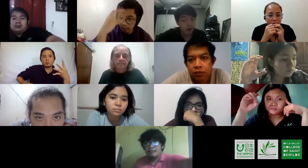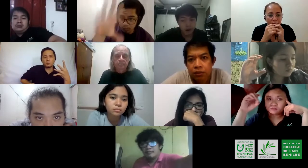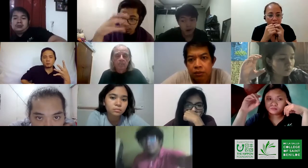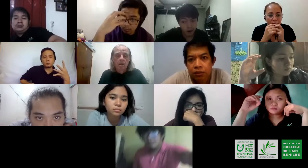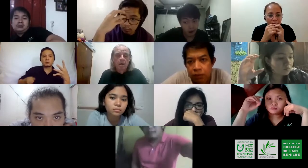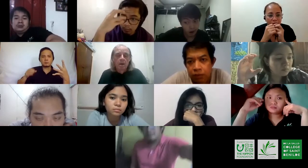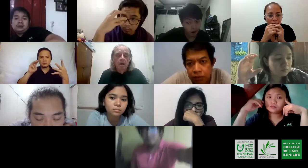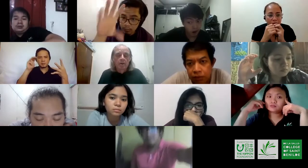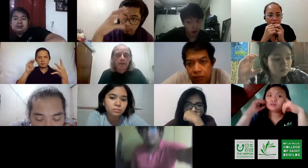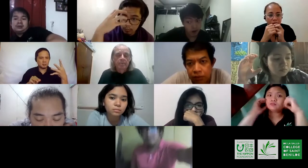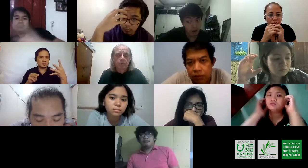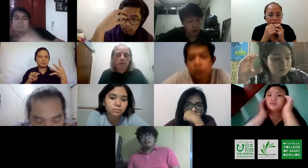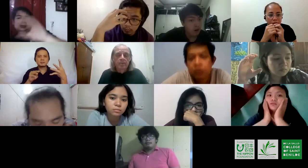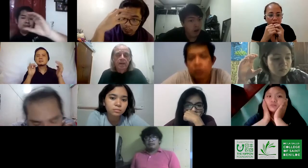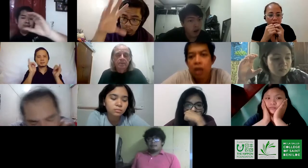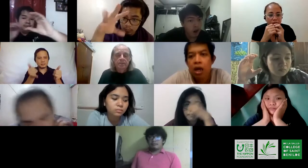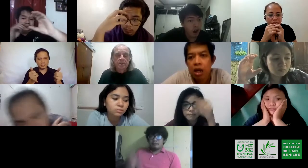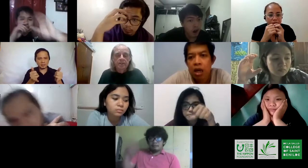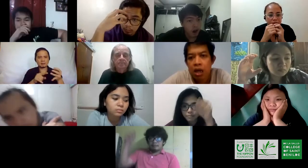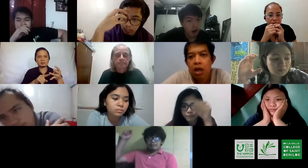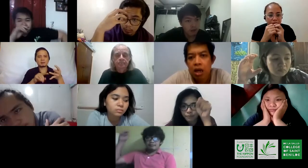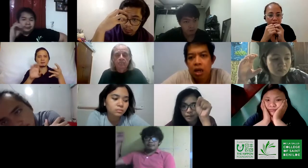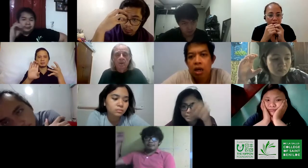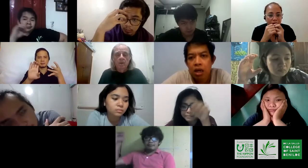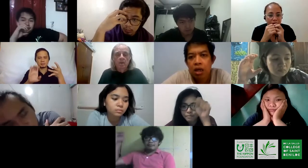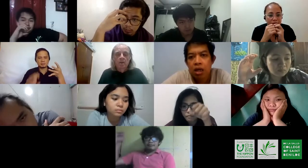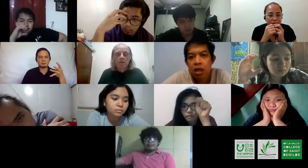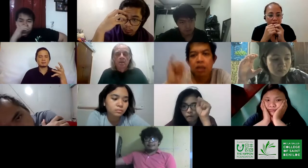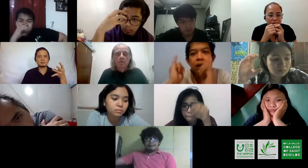Manila. Okay, but what about